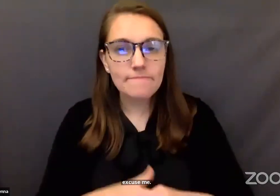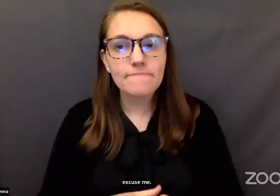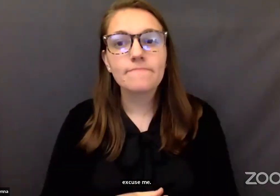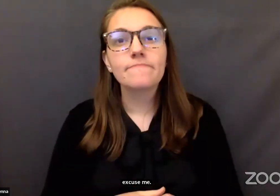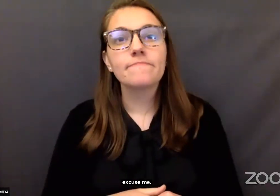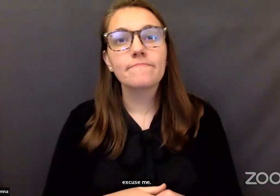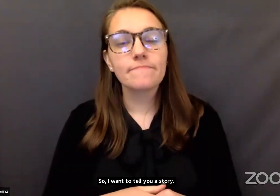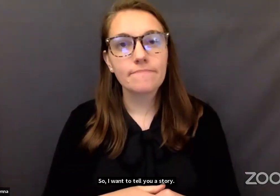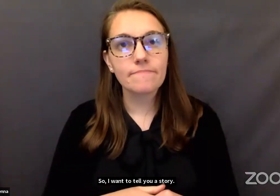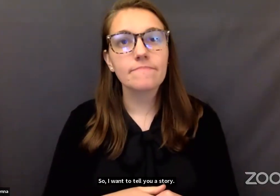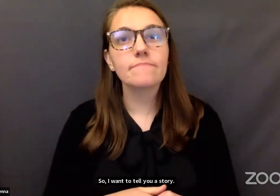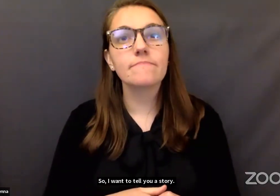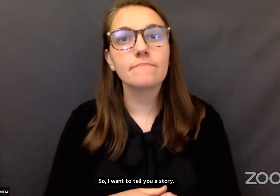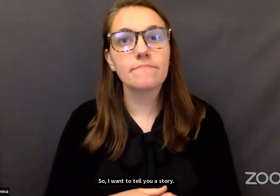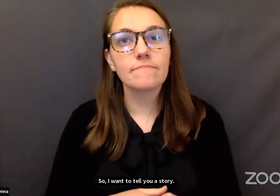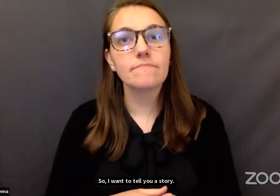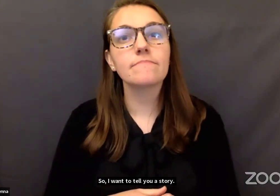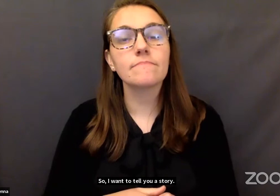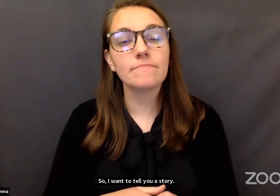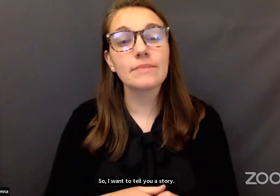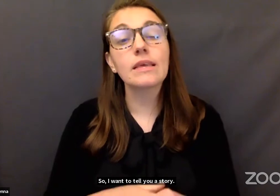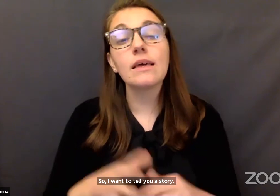And it begins like this.